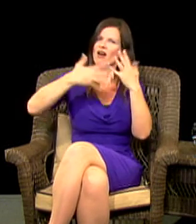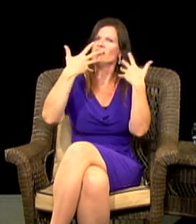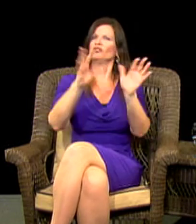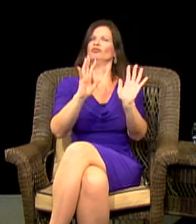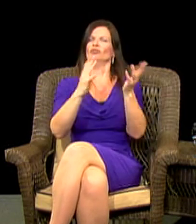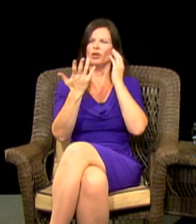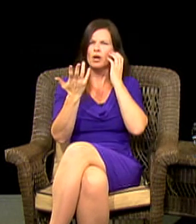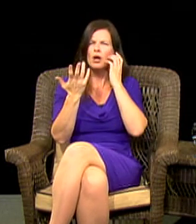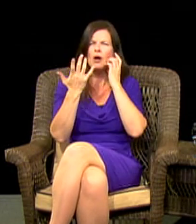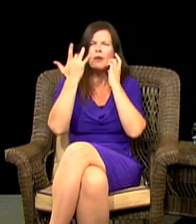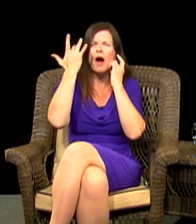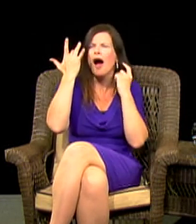She